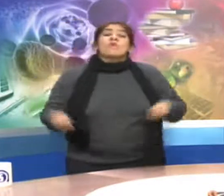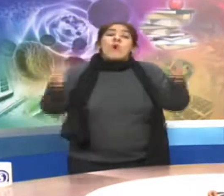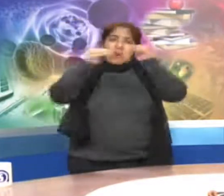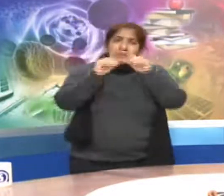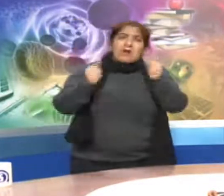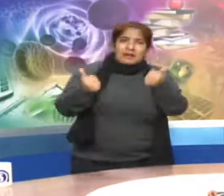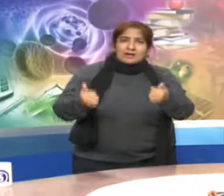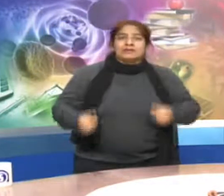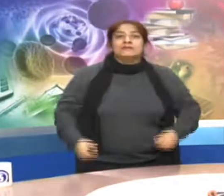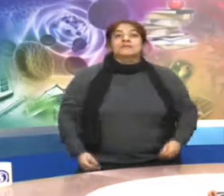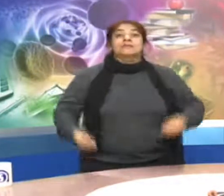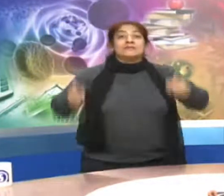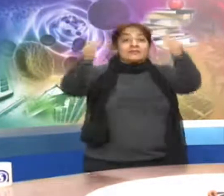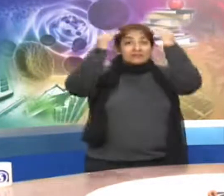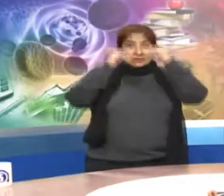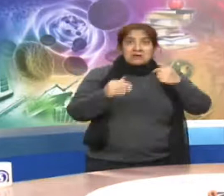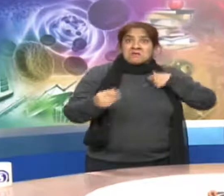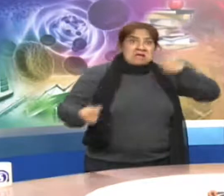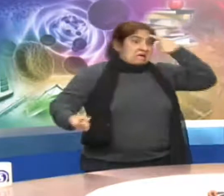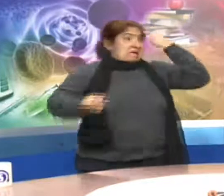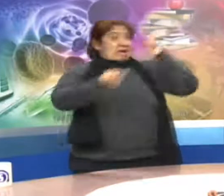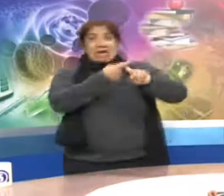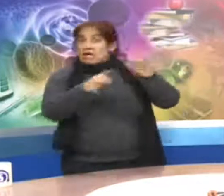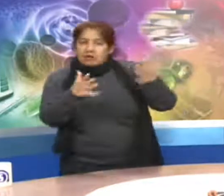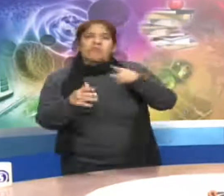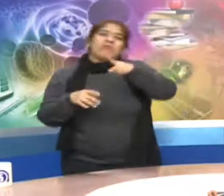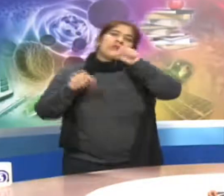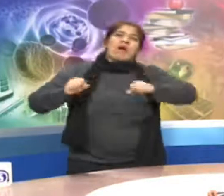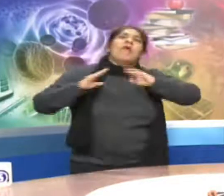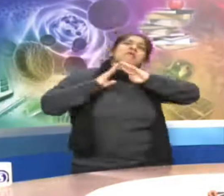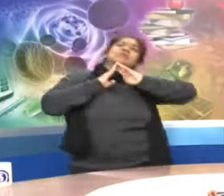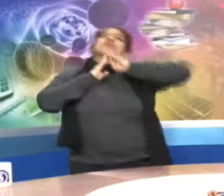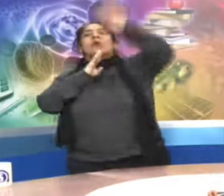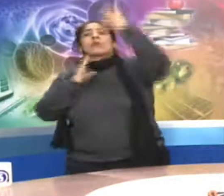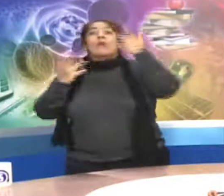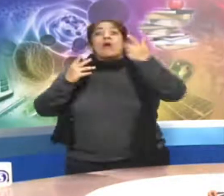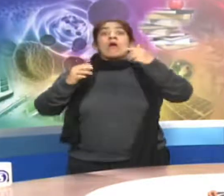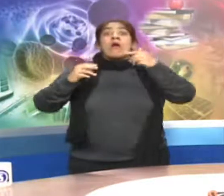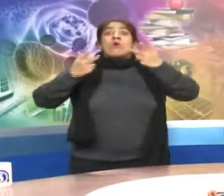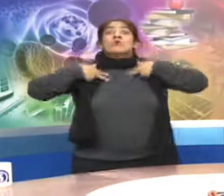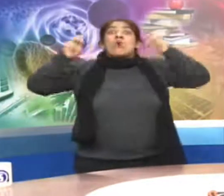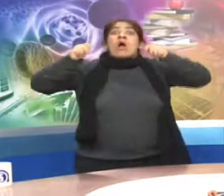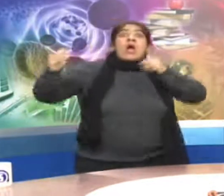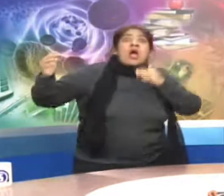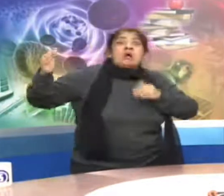And the appeal has to be made in Supreme Court within 30 days.